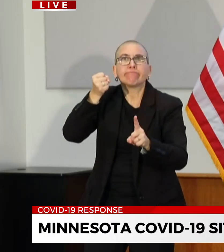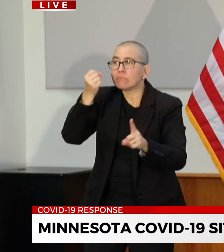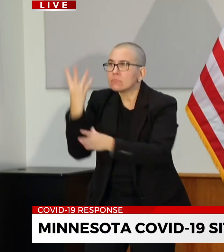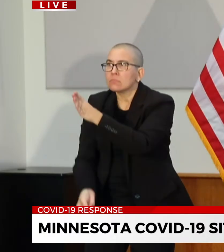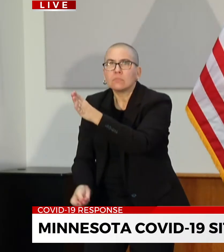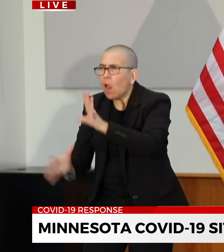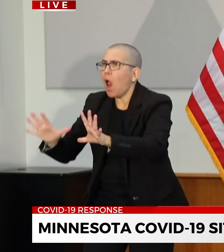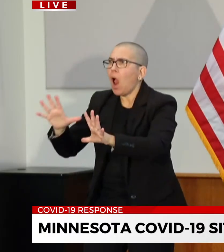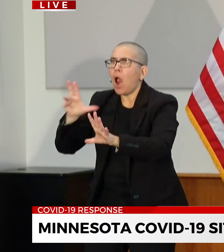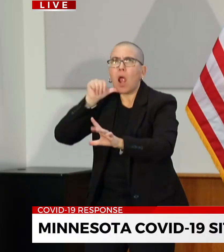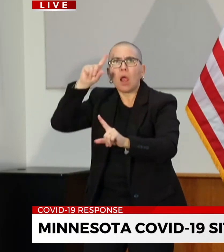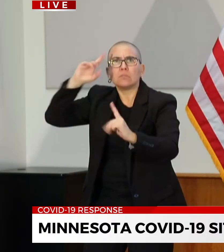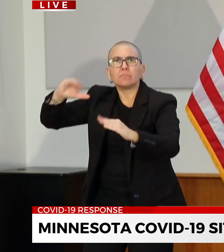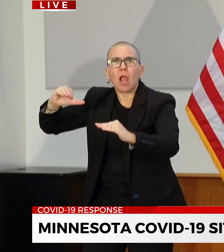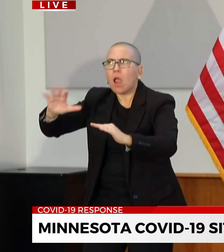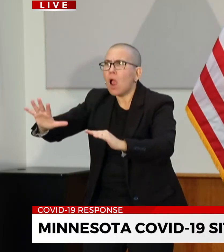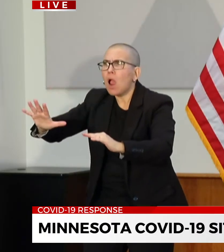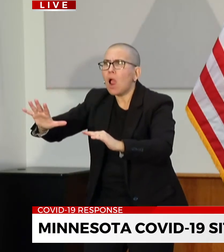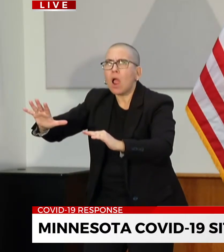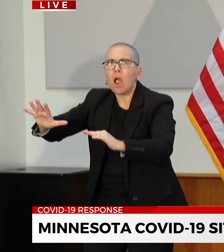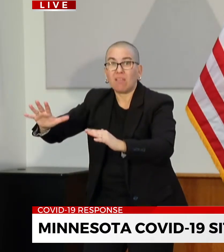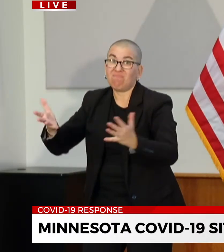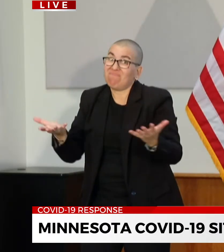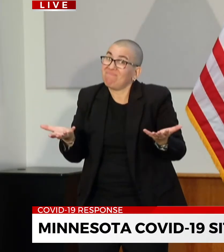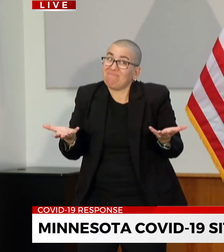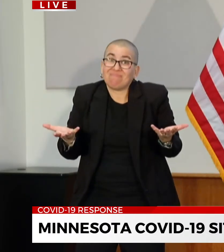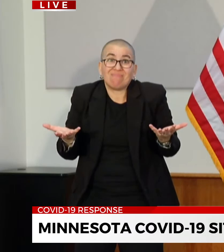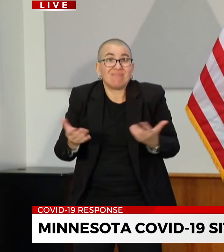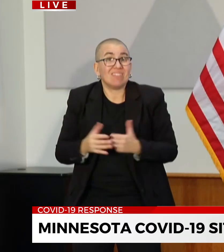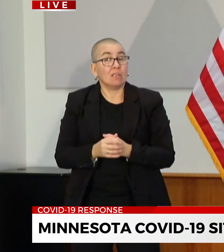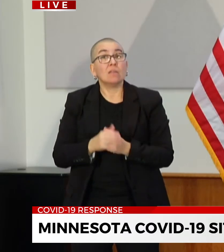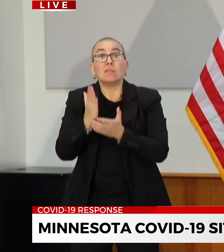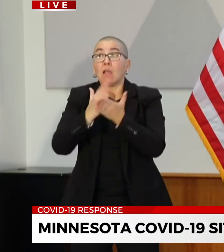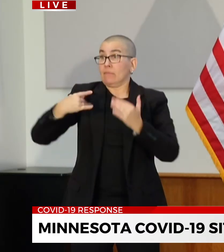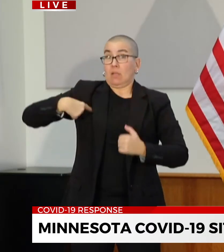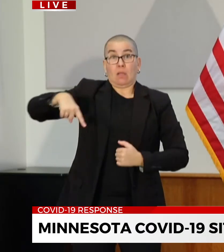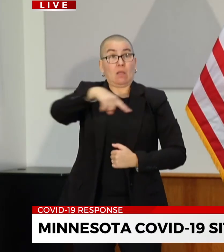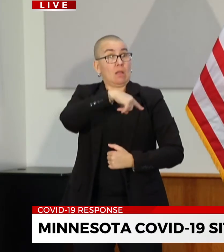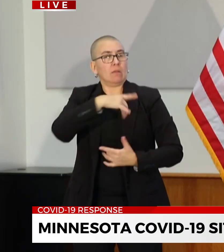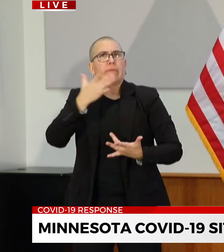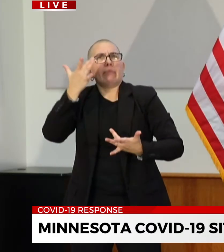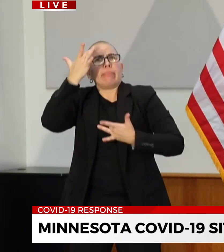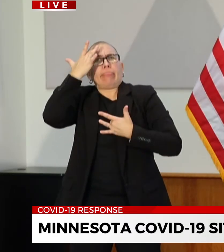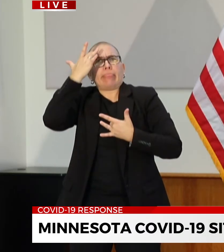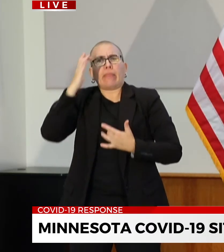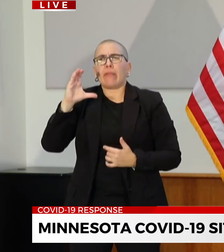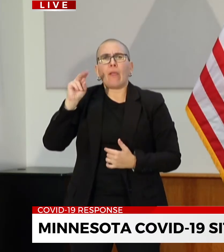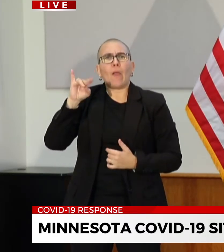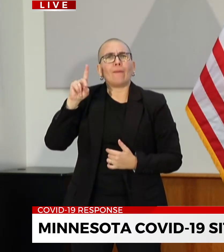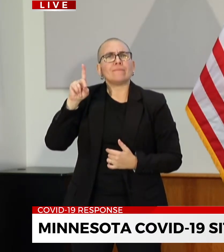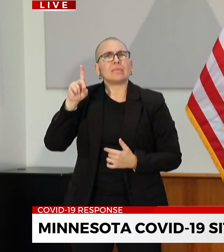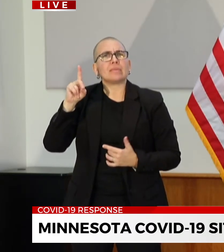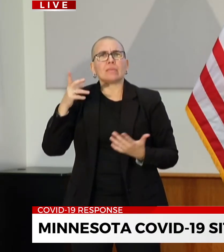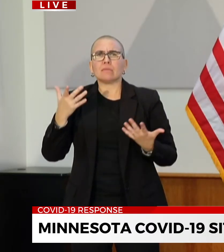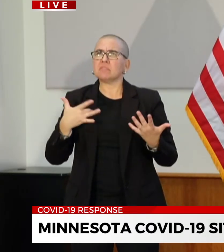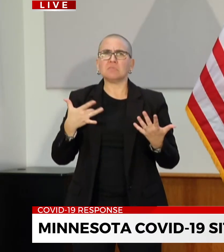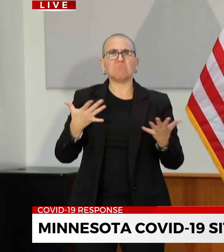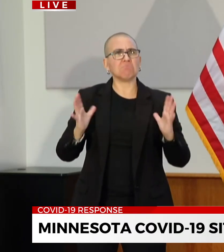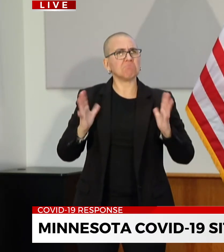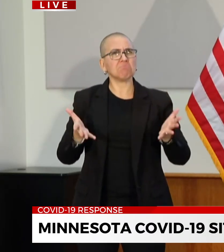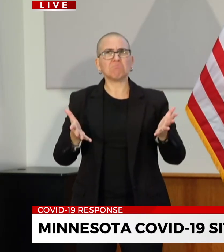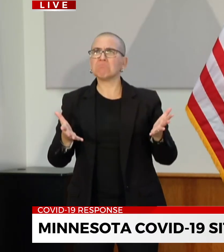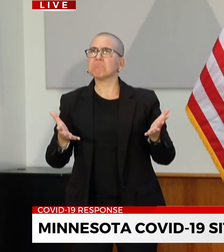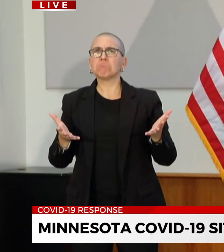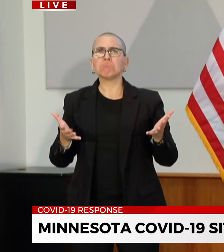remember that if any of us gets COVID and we don't get seriously ill, we can still pass it on to someone who does get really sick